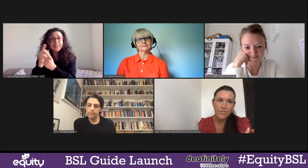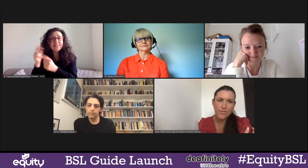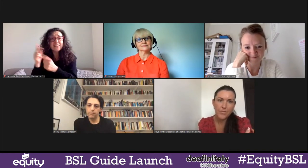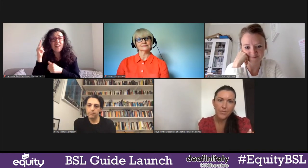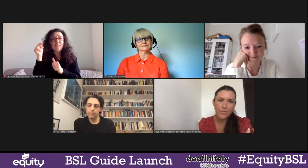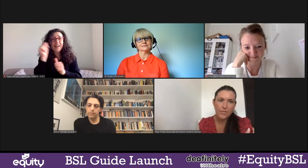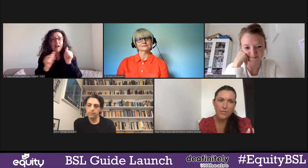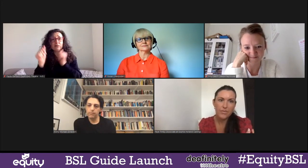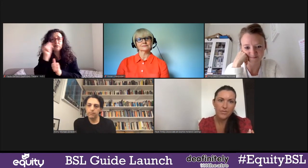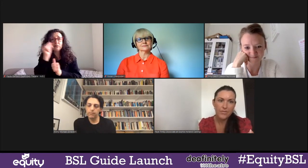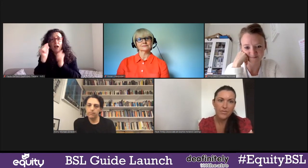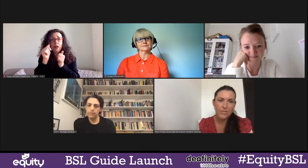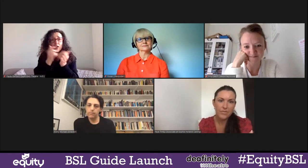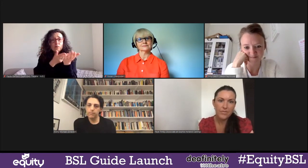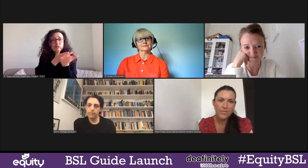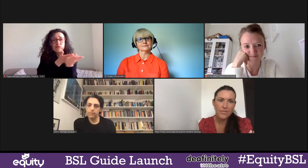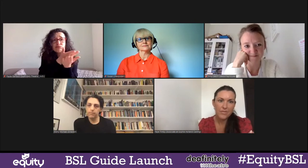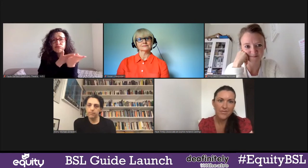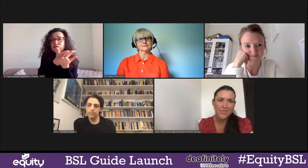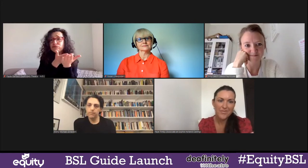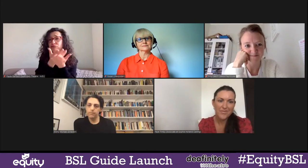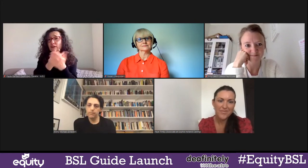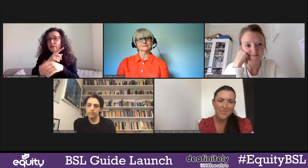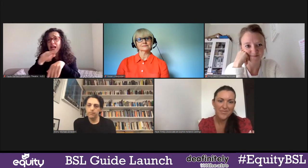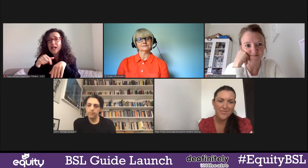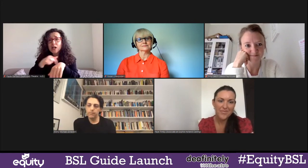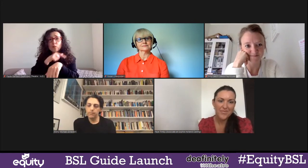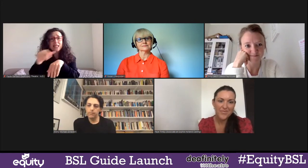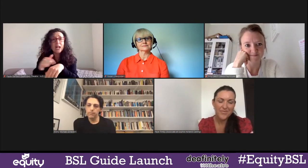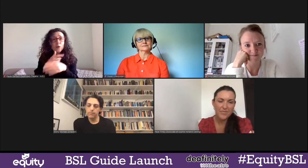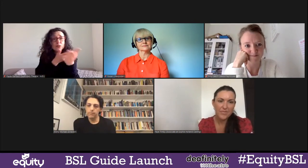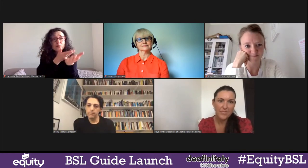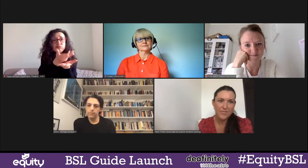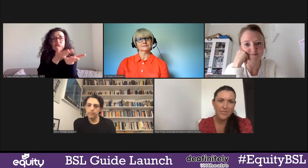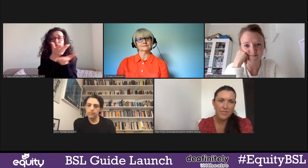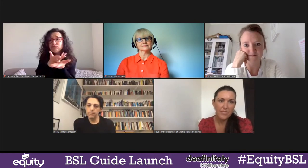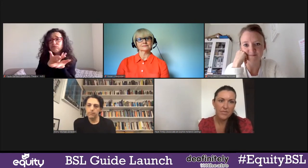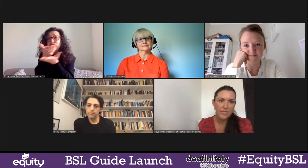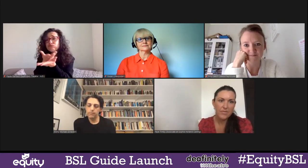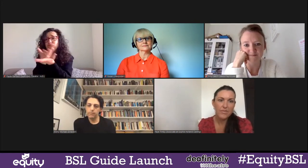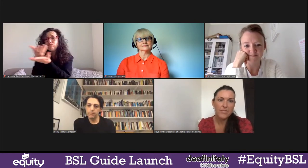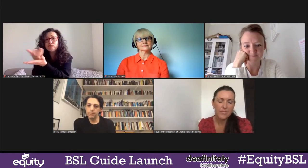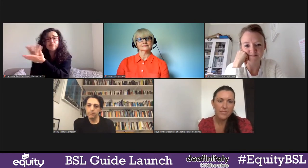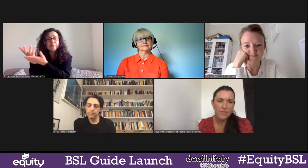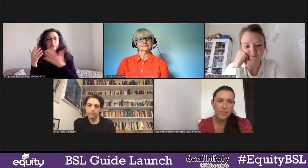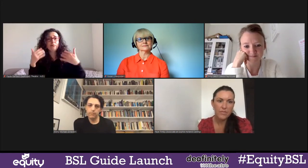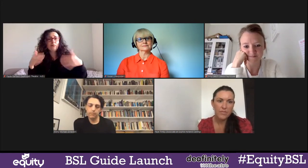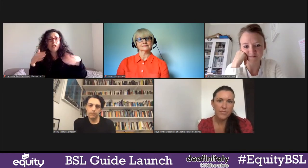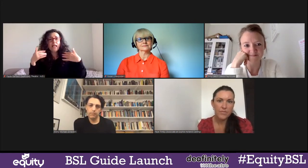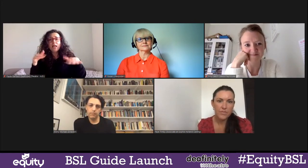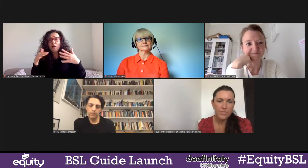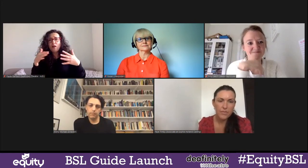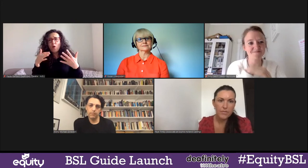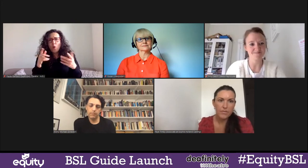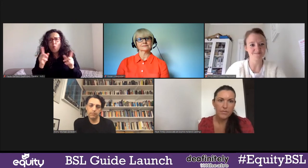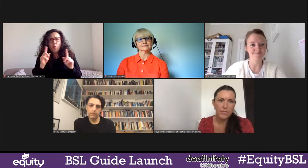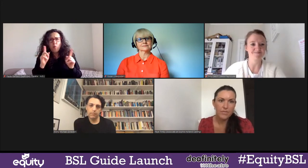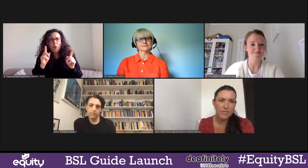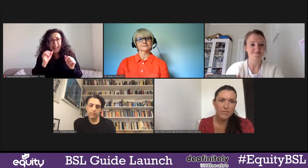had one-to-ones, I believe, with deaf actors online. And that's fantastic that you did that. And